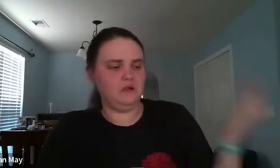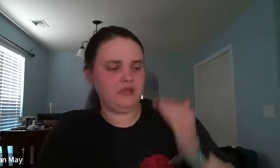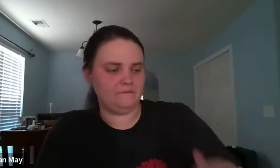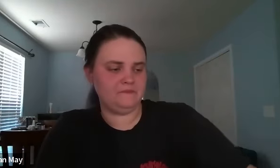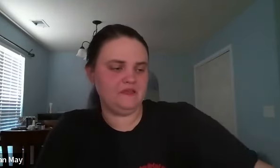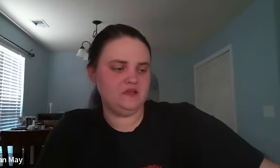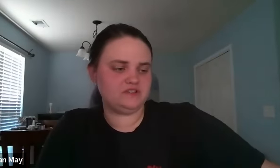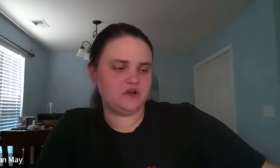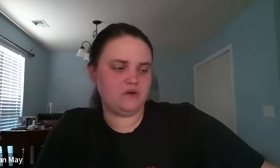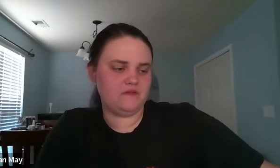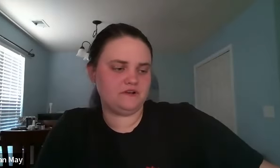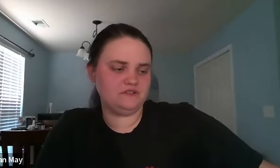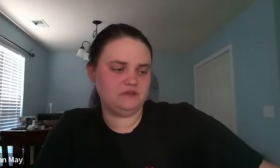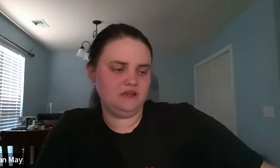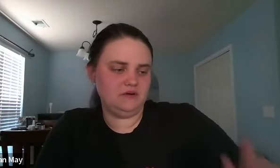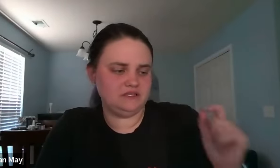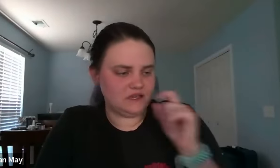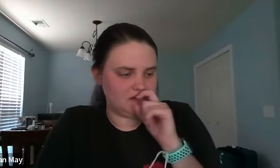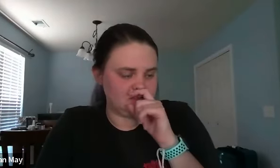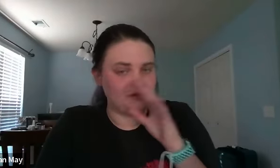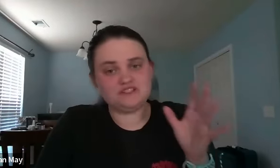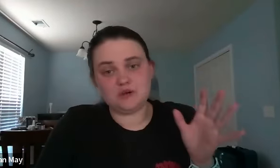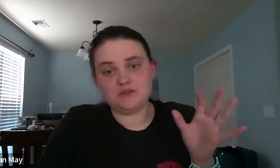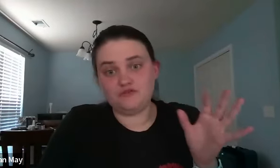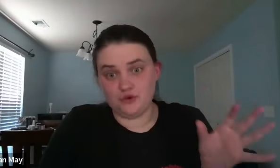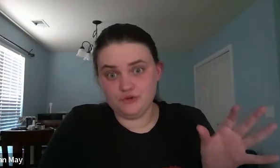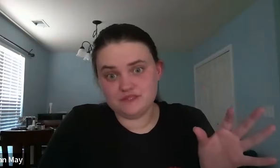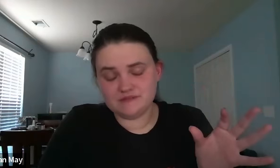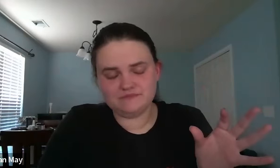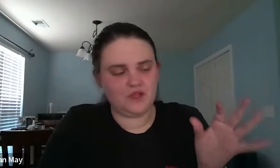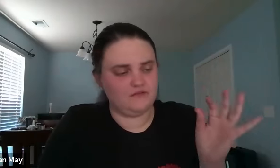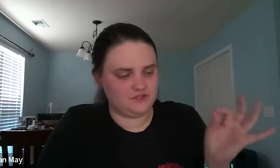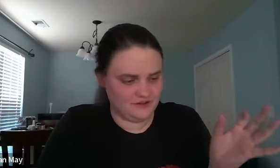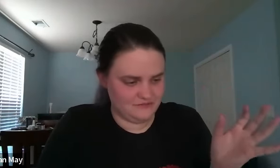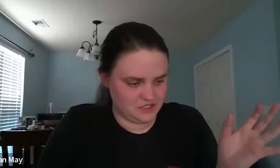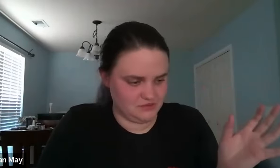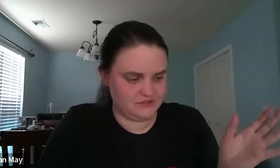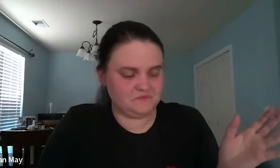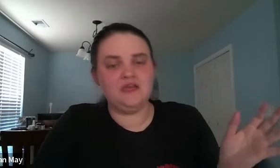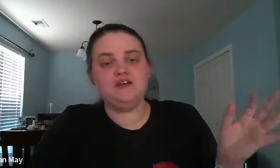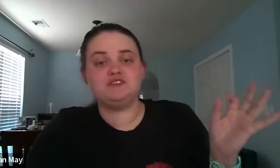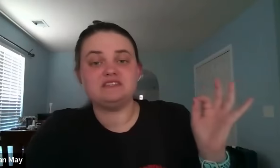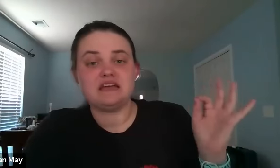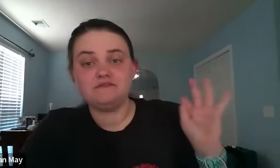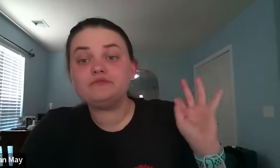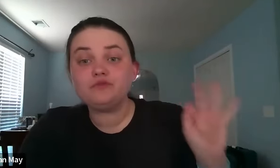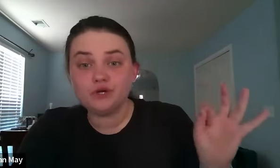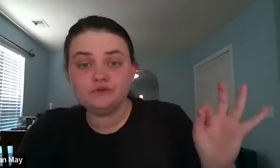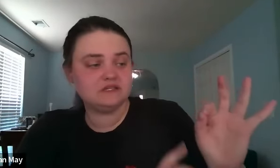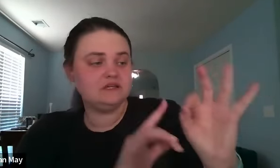okay. So the first one I always start with our fruits and our vegetables. So the sign for fruit is